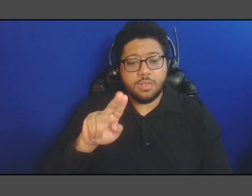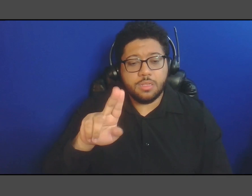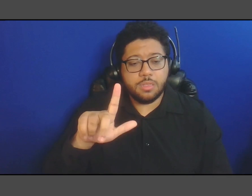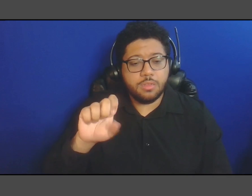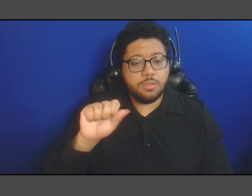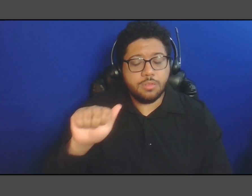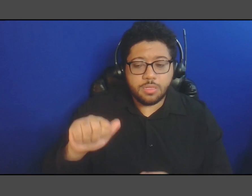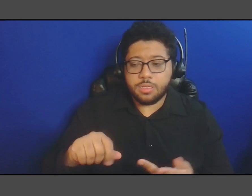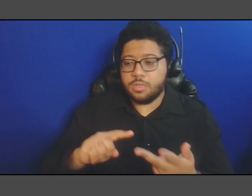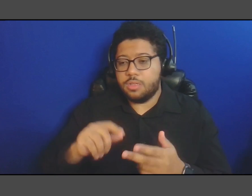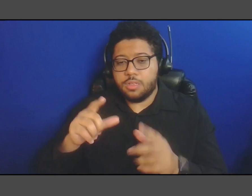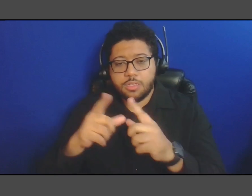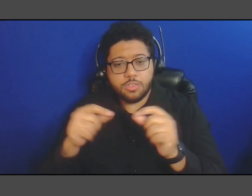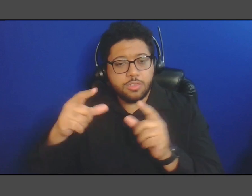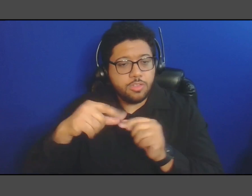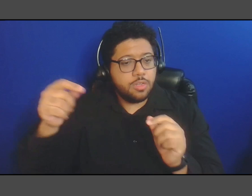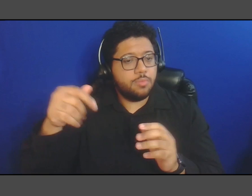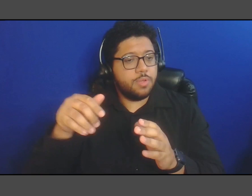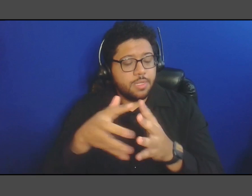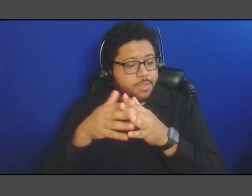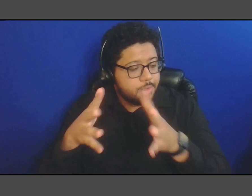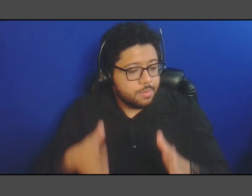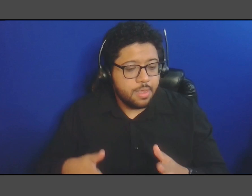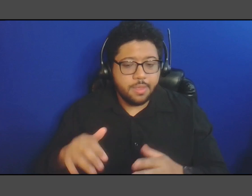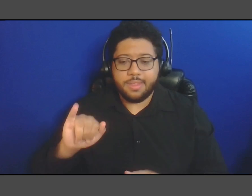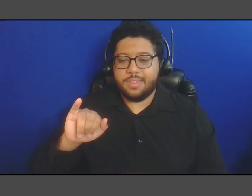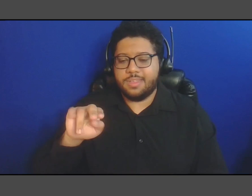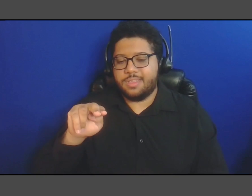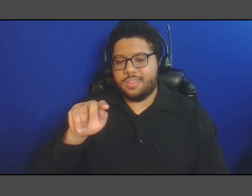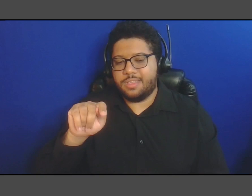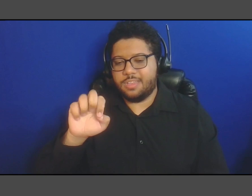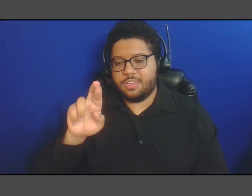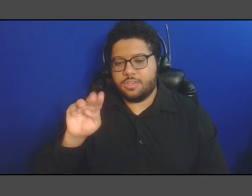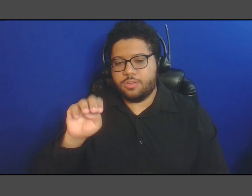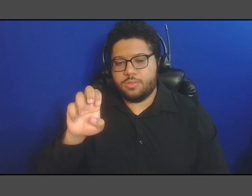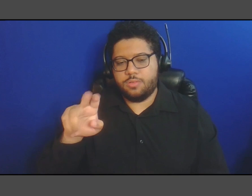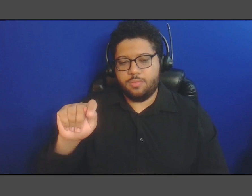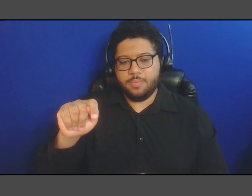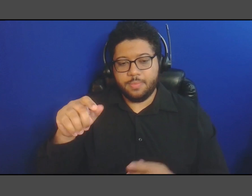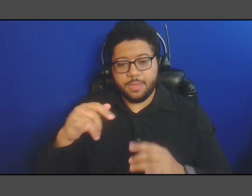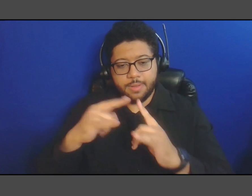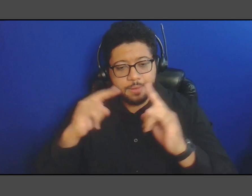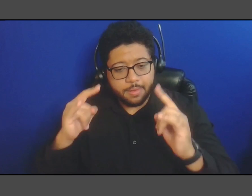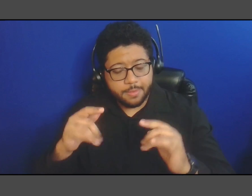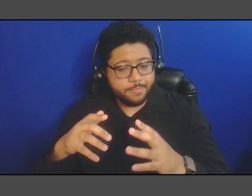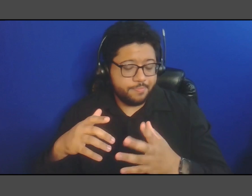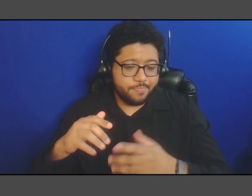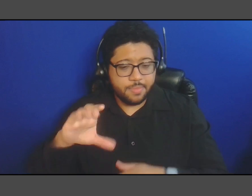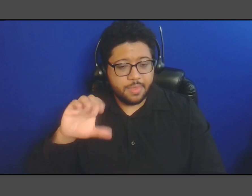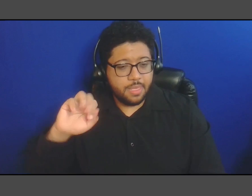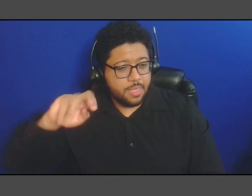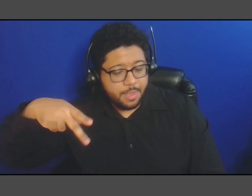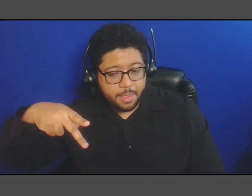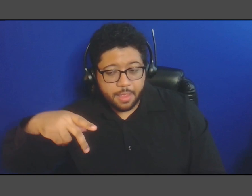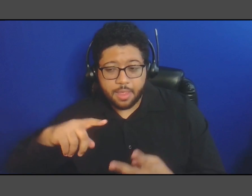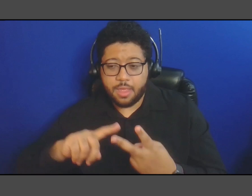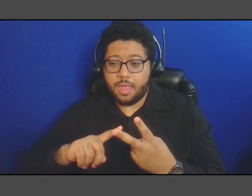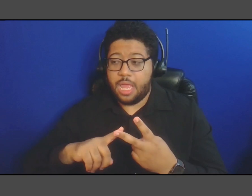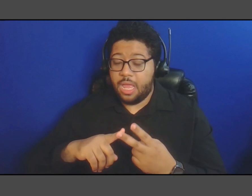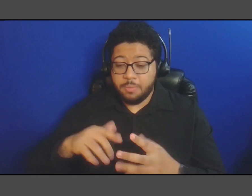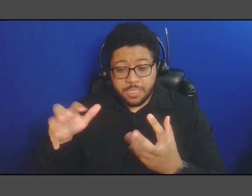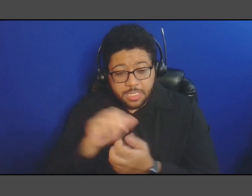stories of violations to the land itself. American history is